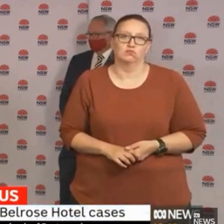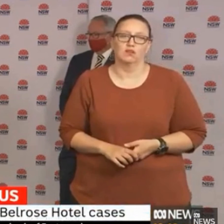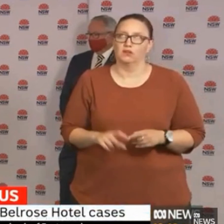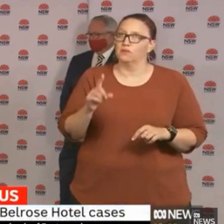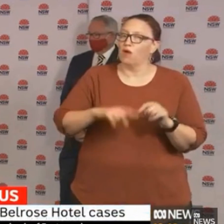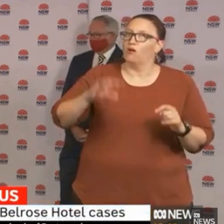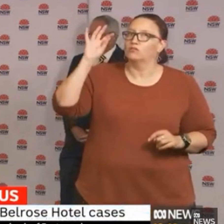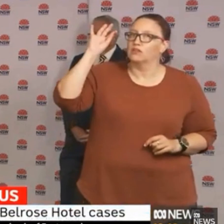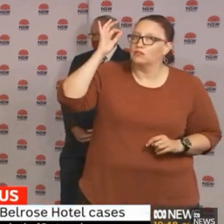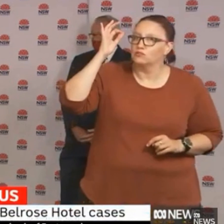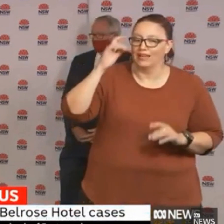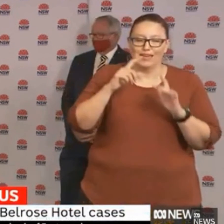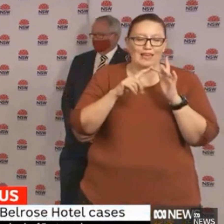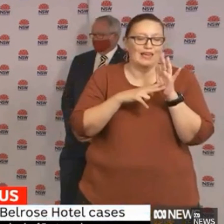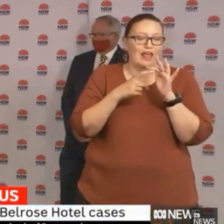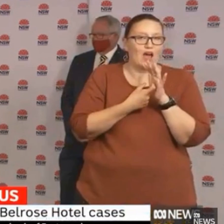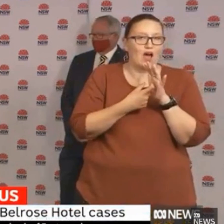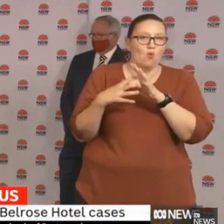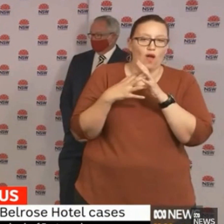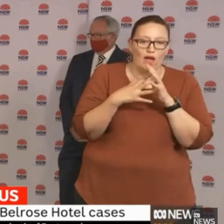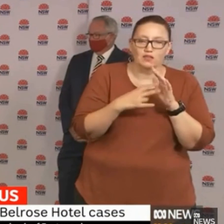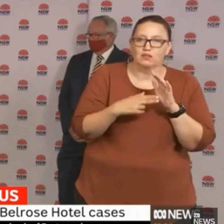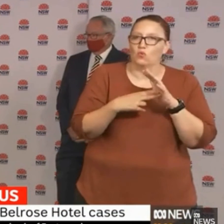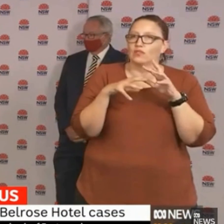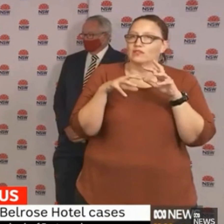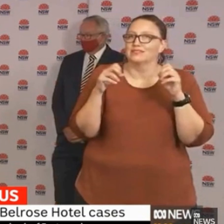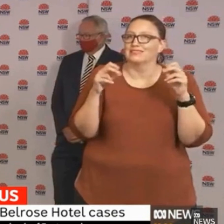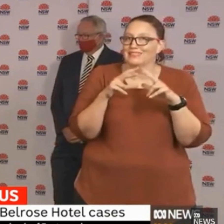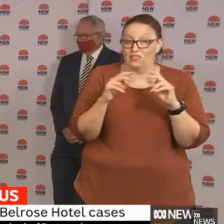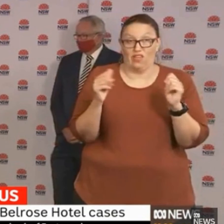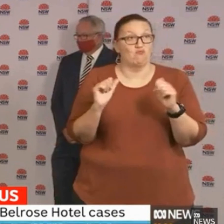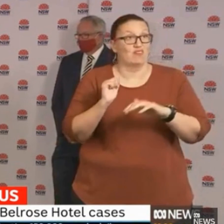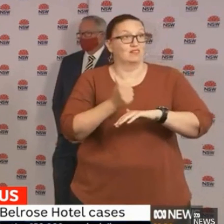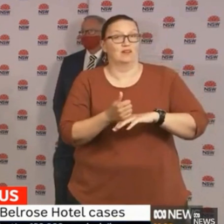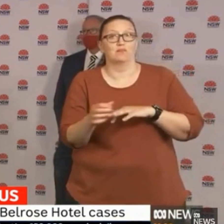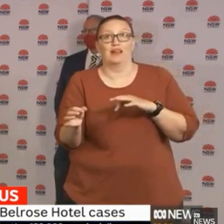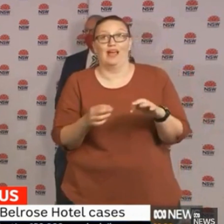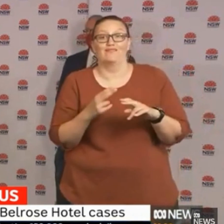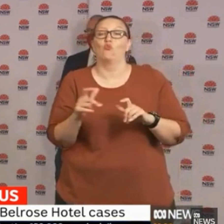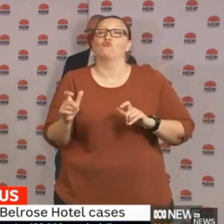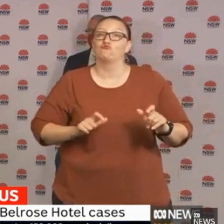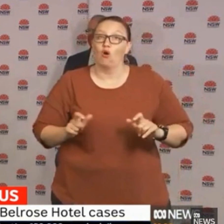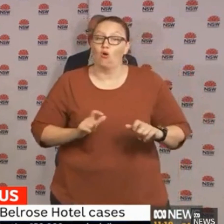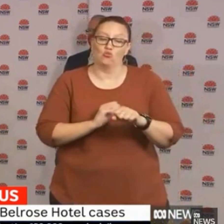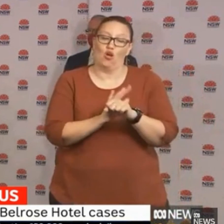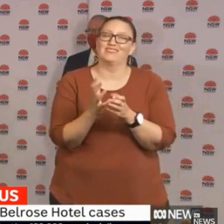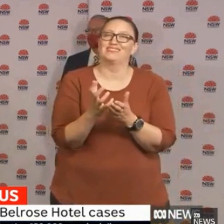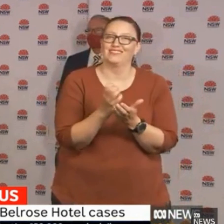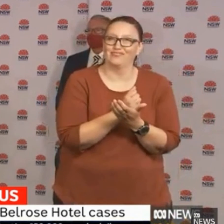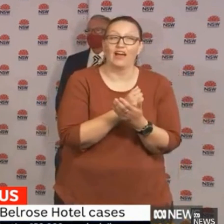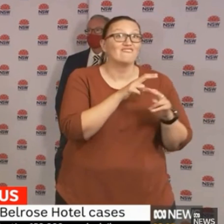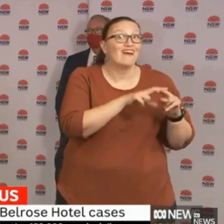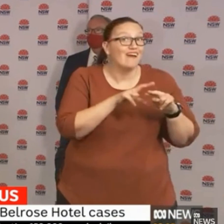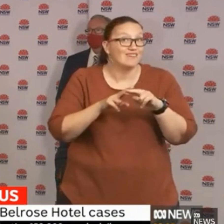North Sydney or other councils or Waverley Council, had already put in plans to have controlled COVID-safe events. Even councils